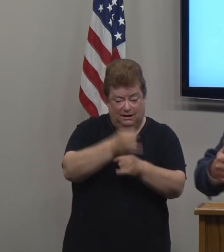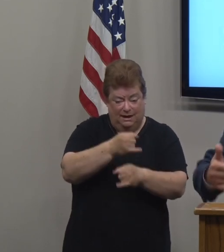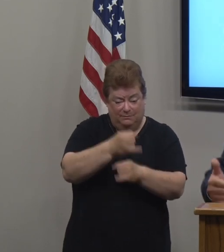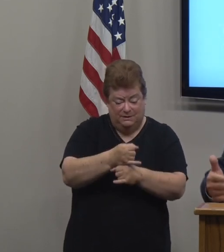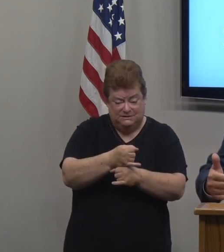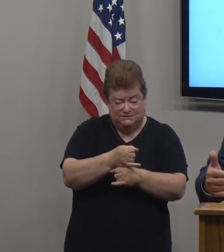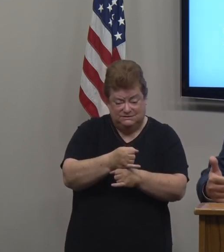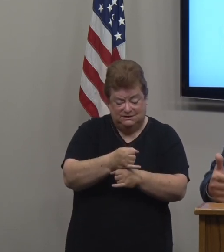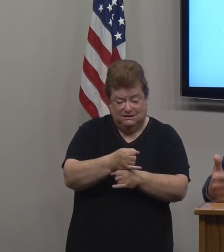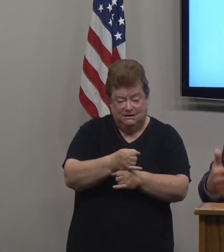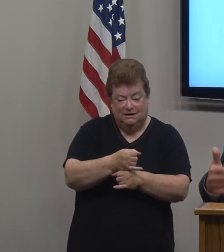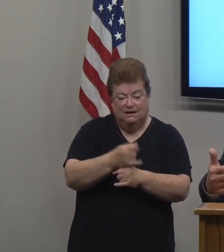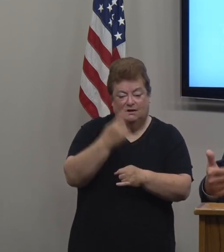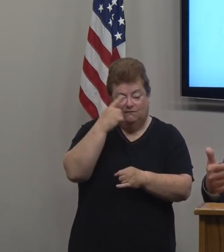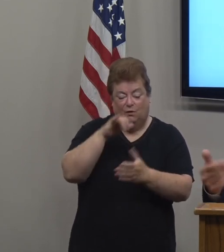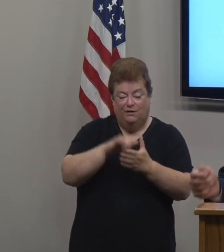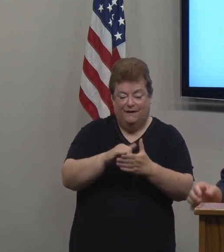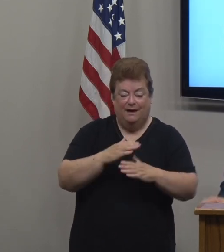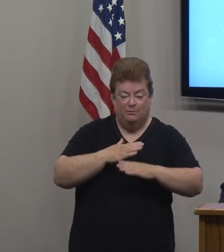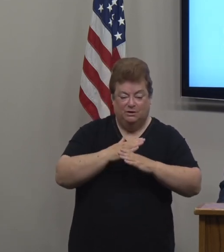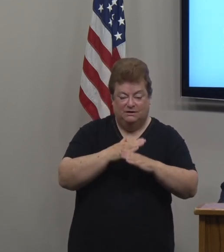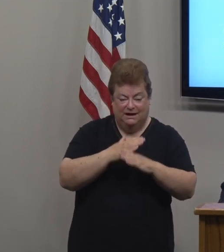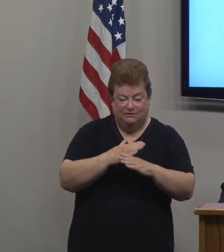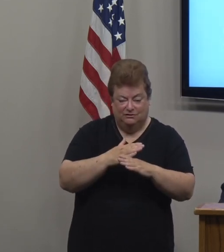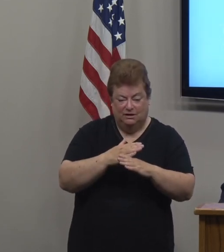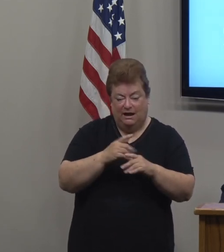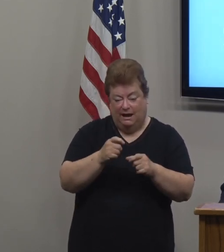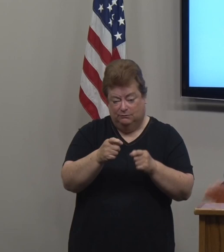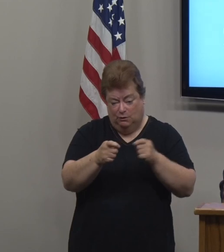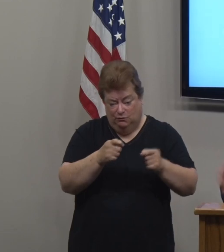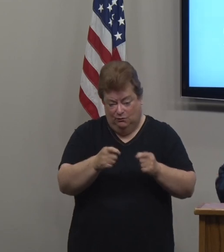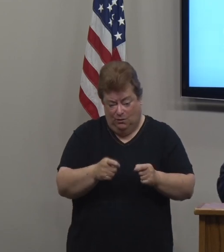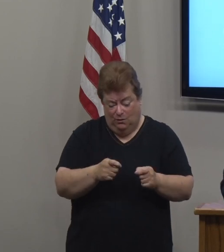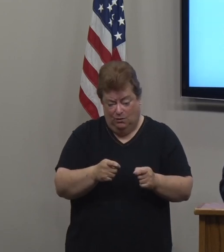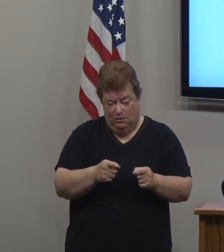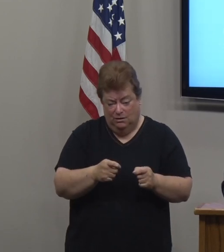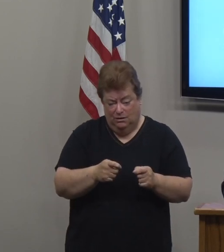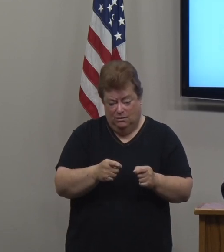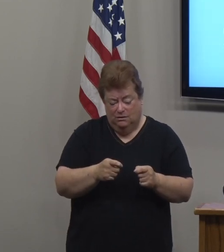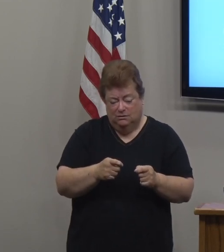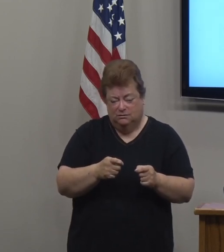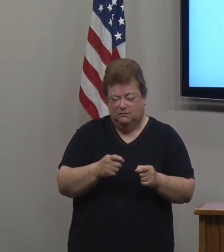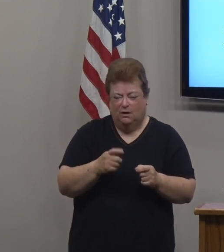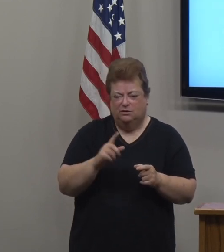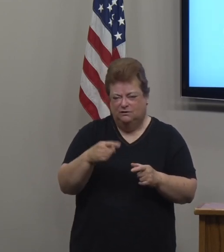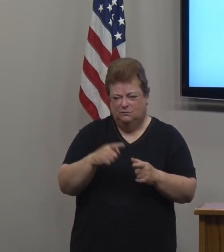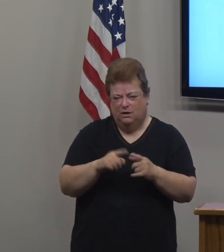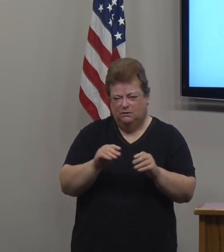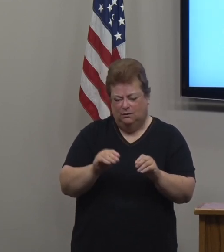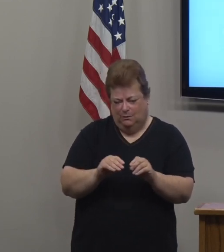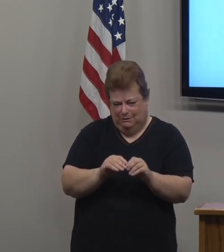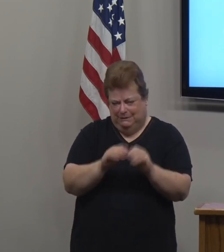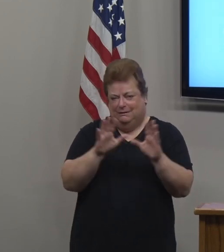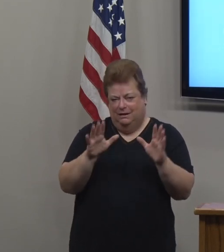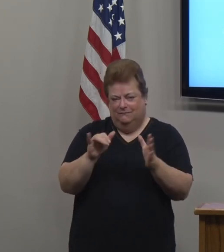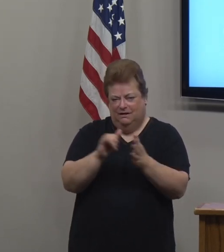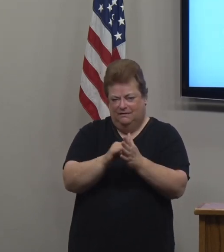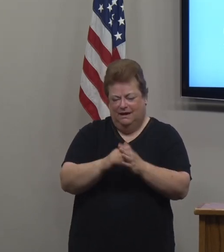to have that protection and that mitigation around them. So just to provide a little bit of clarity